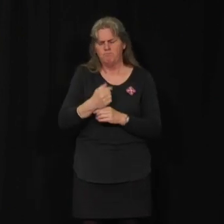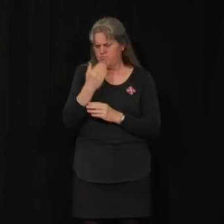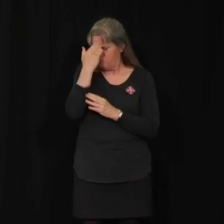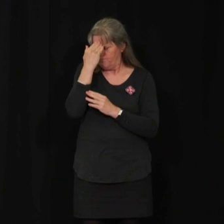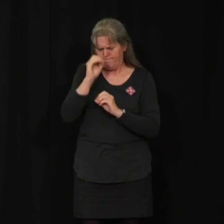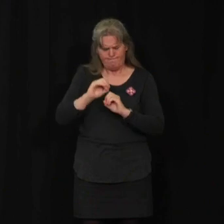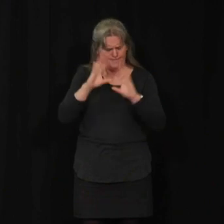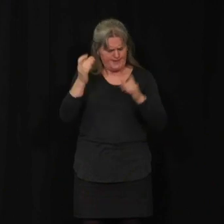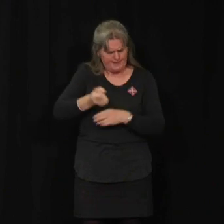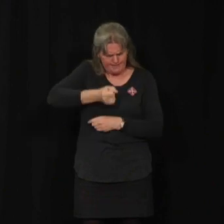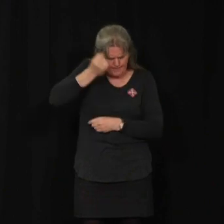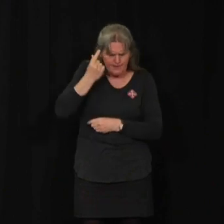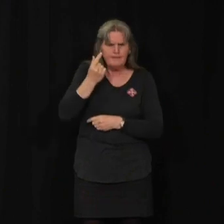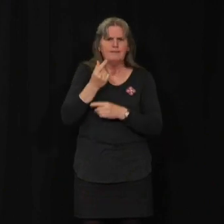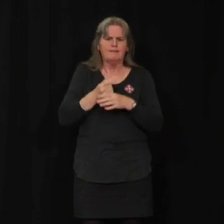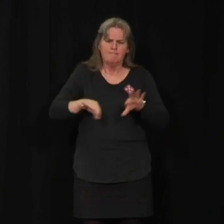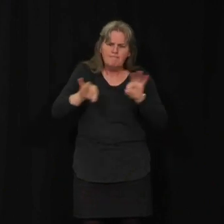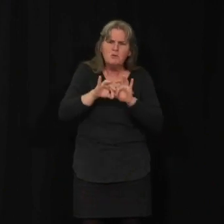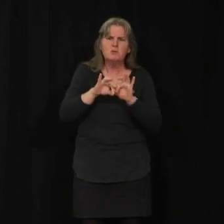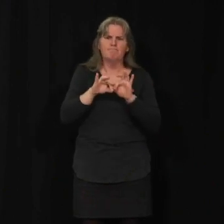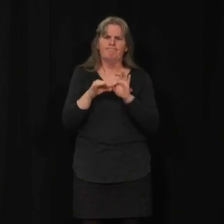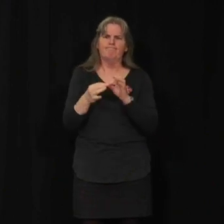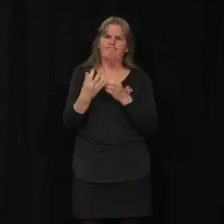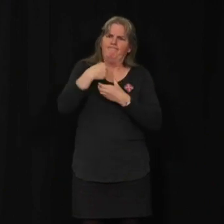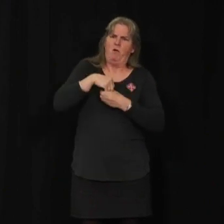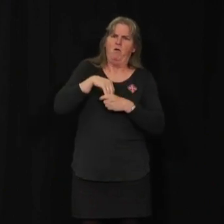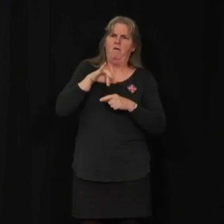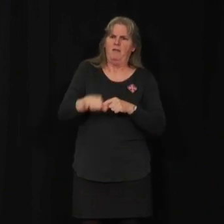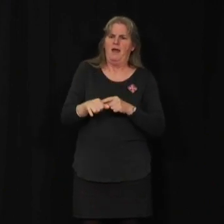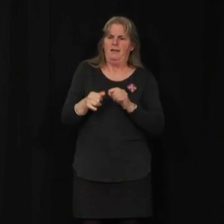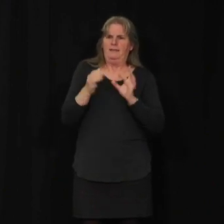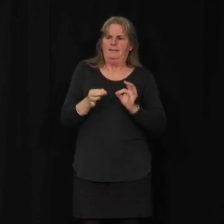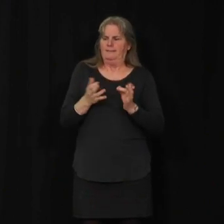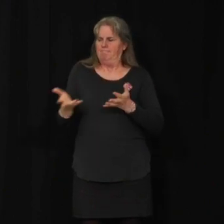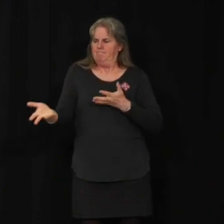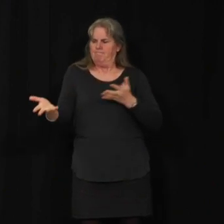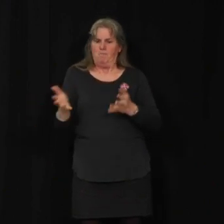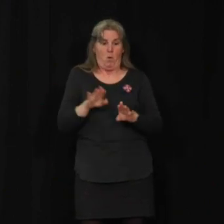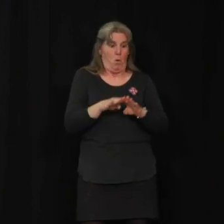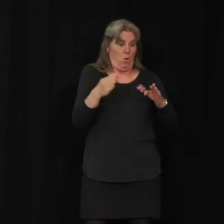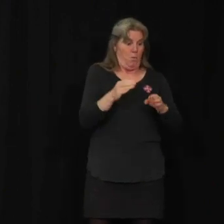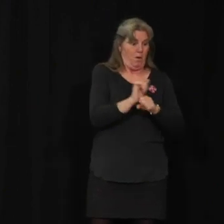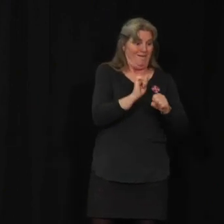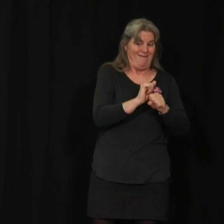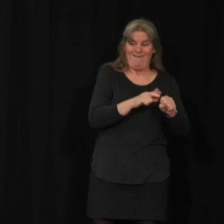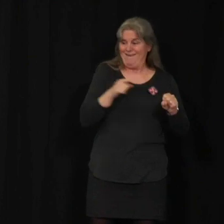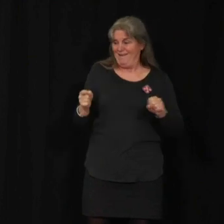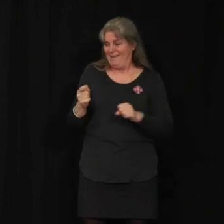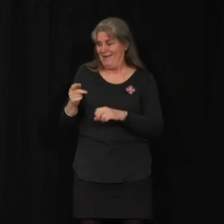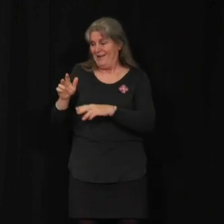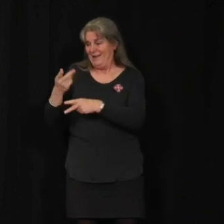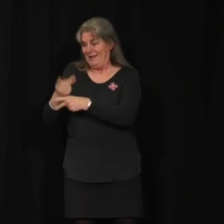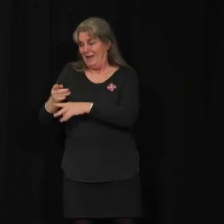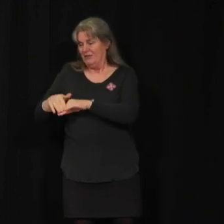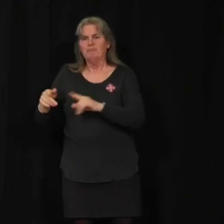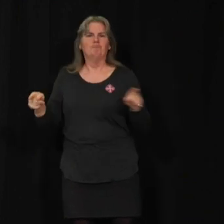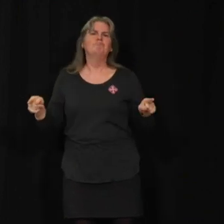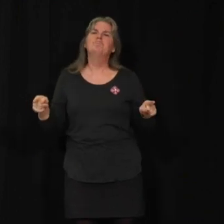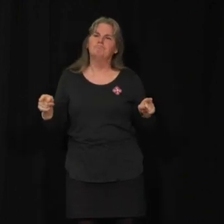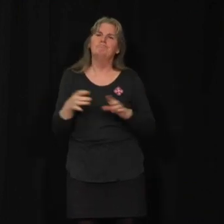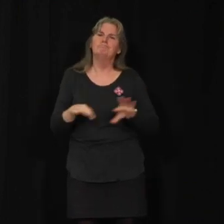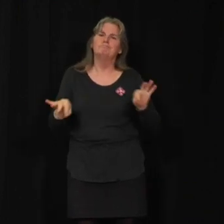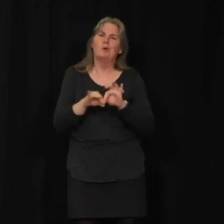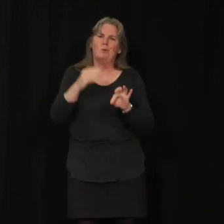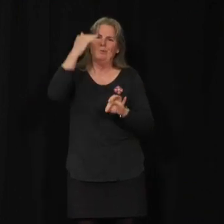step is in part of our plans and how important it is to many Yukoners as well. Our border